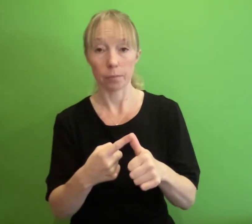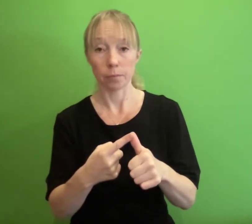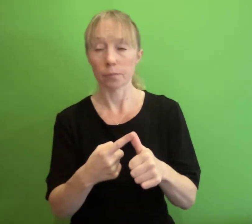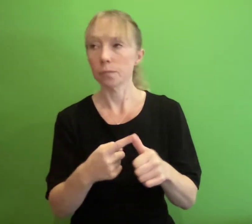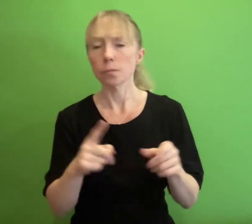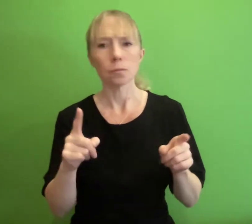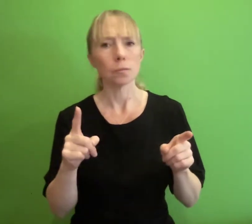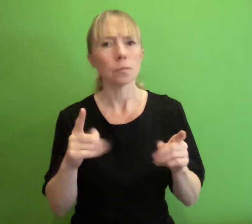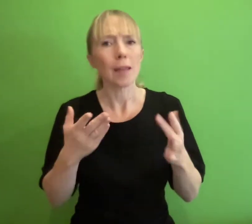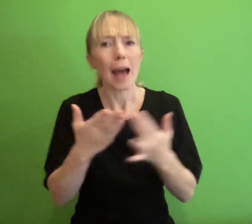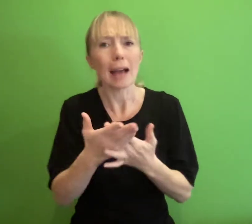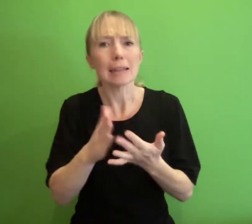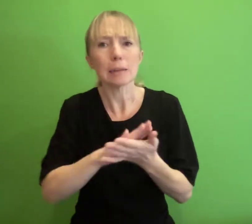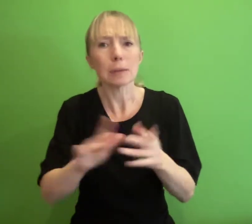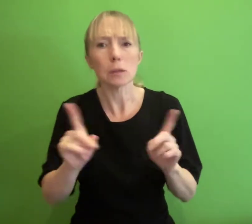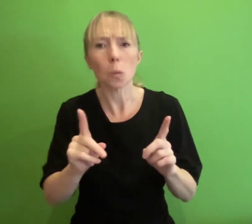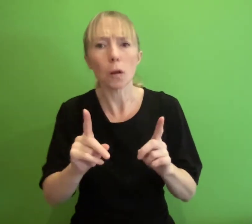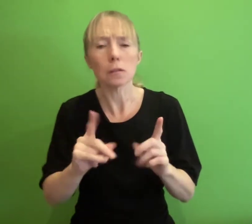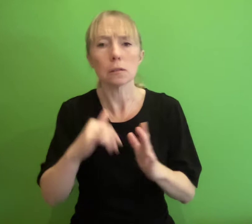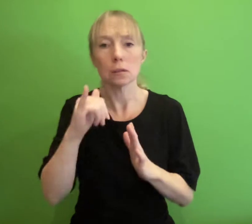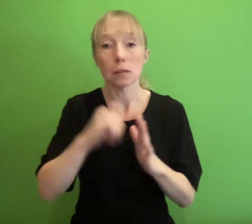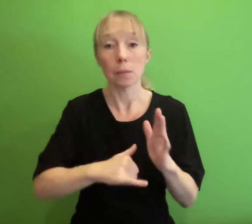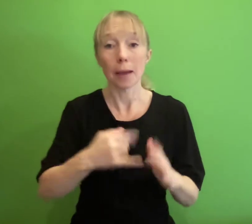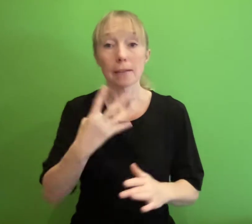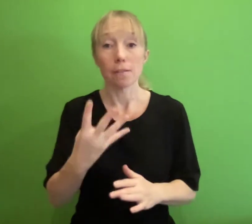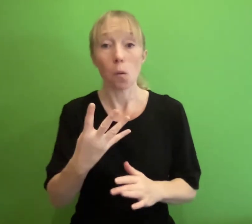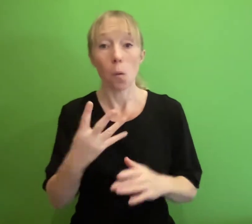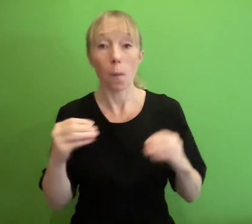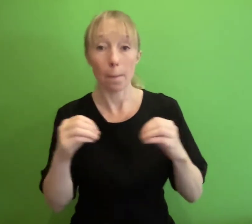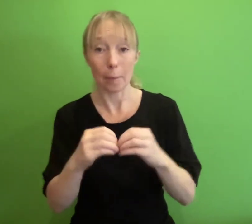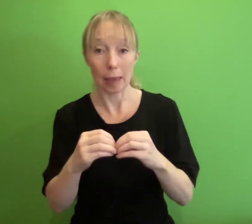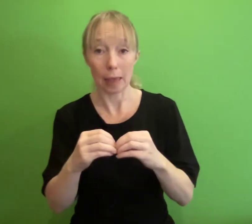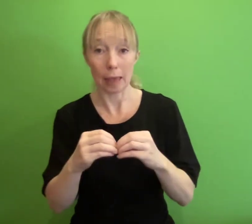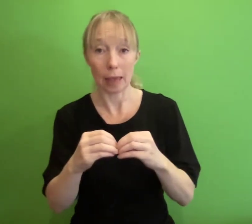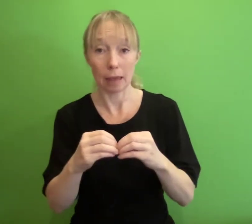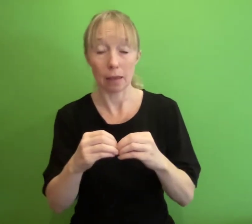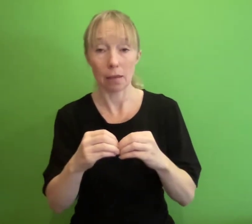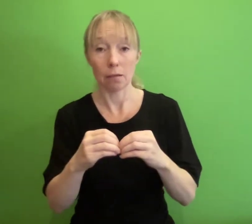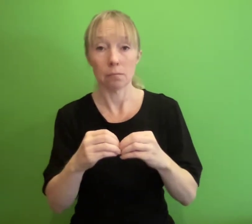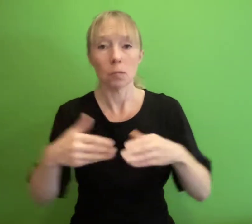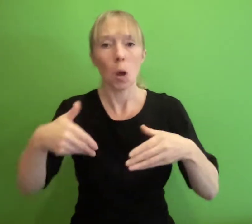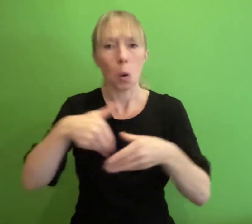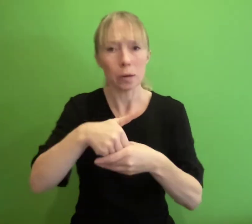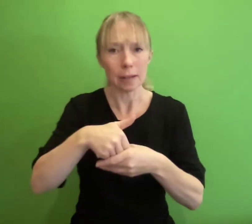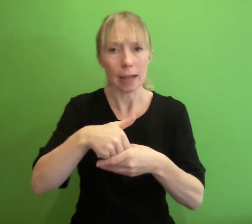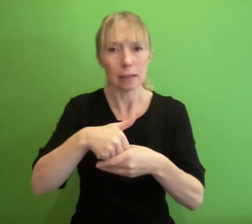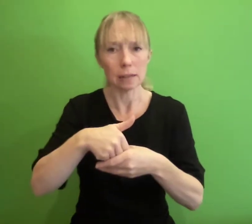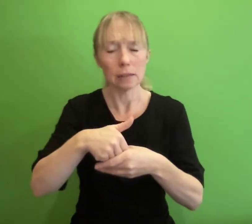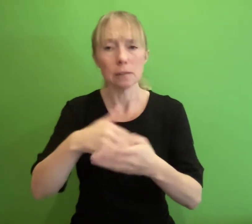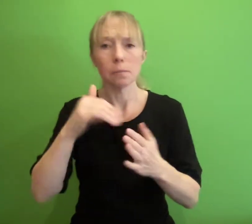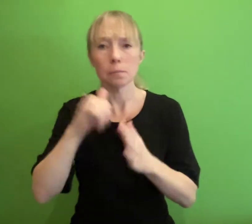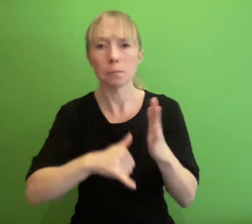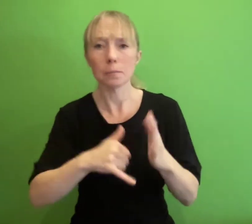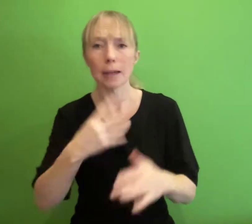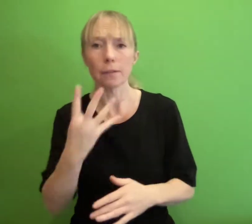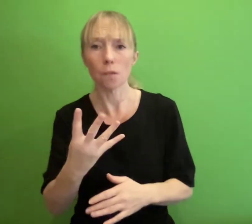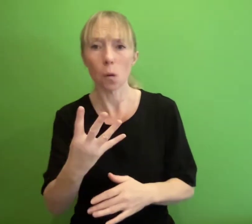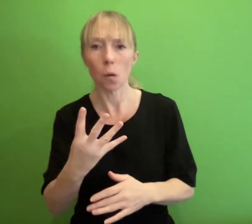access? Page 4. B. Context, page 4.